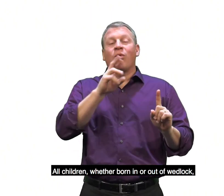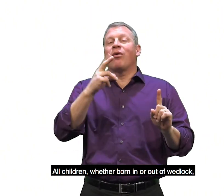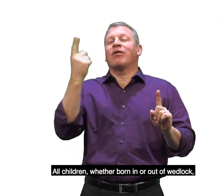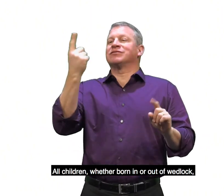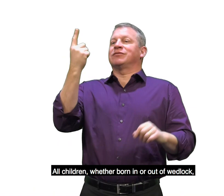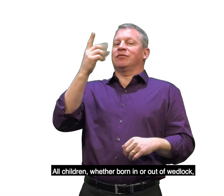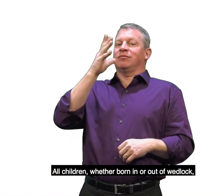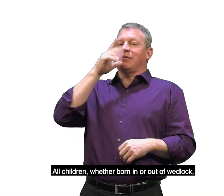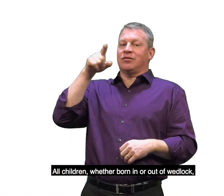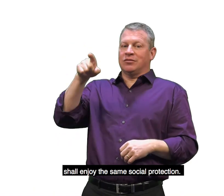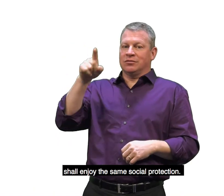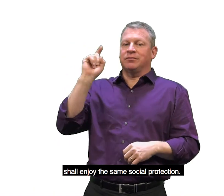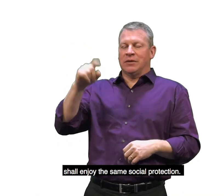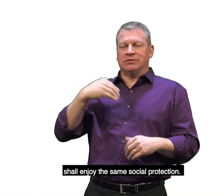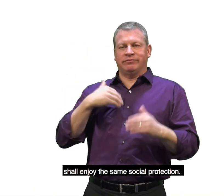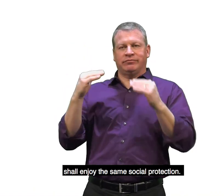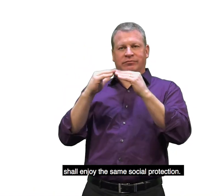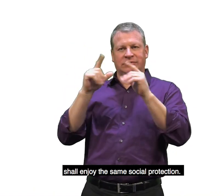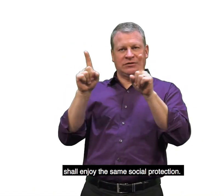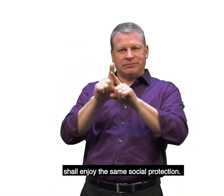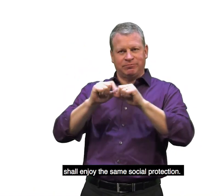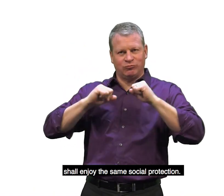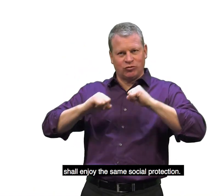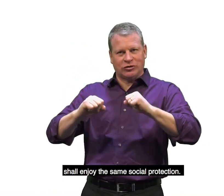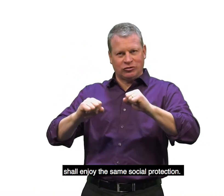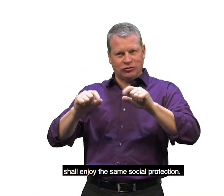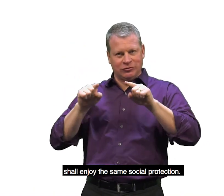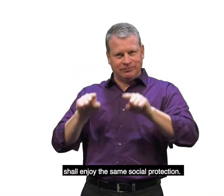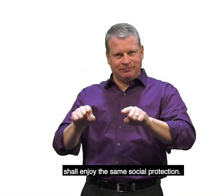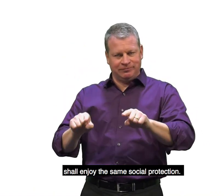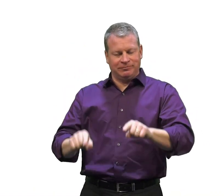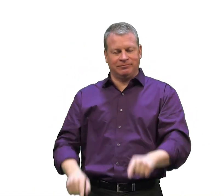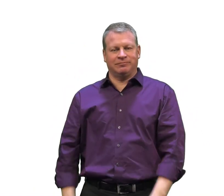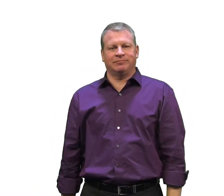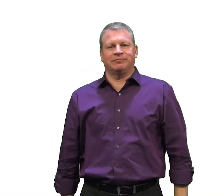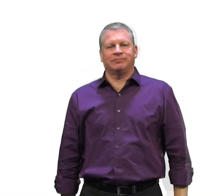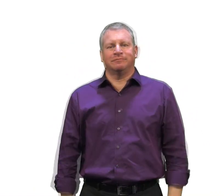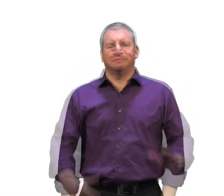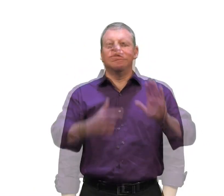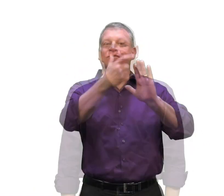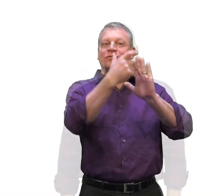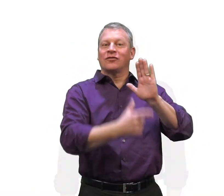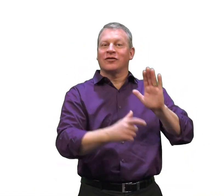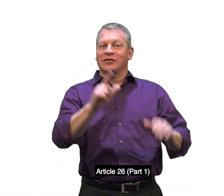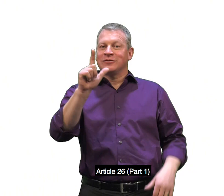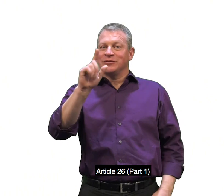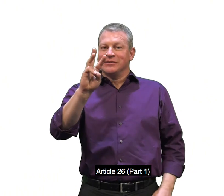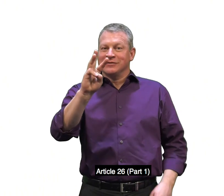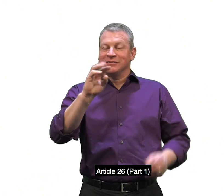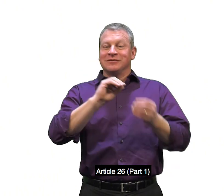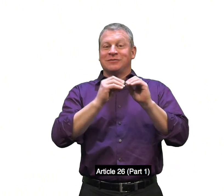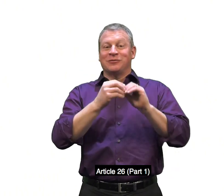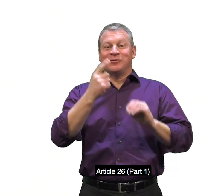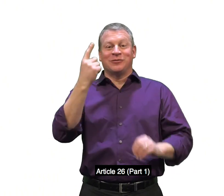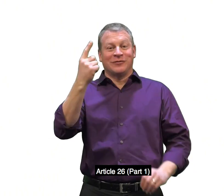or out of wedlock, shall enjoy the same social protection. Article 26, Part